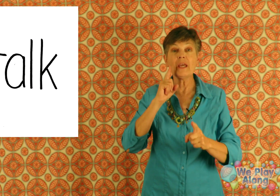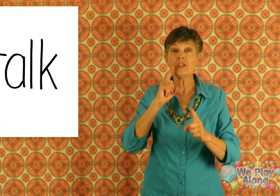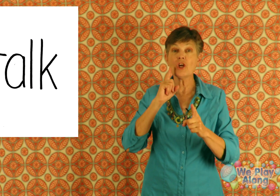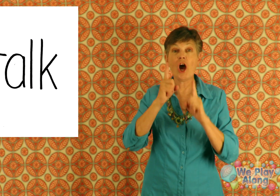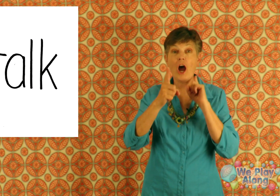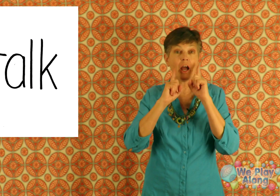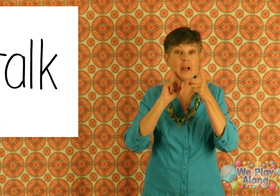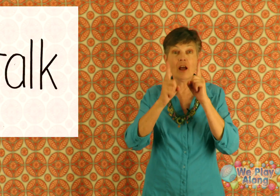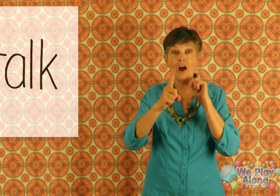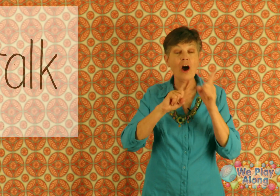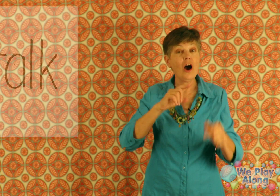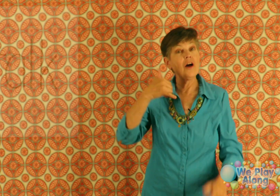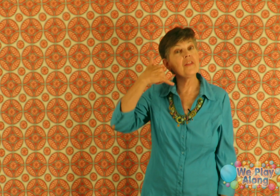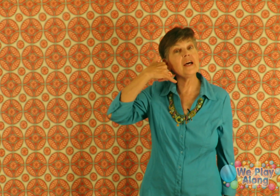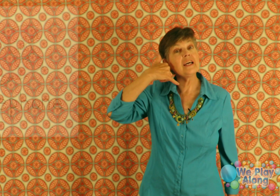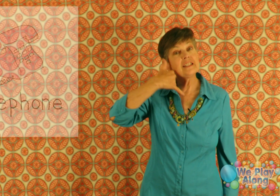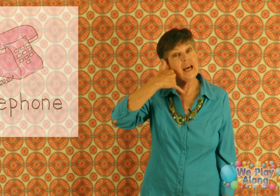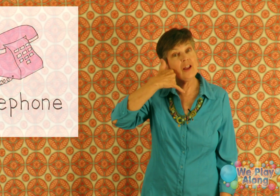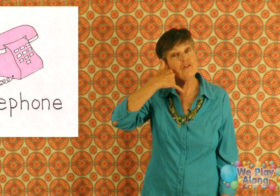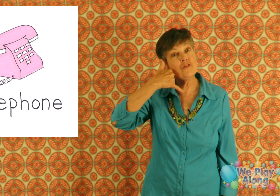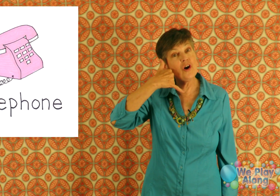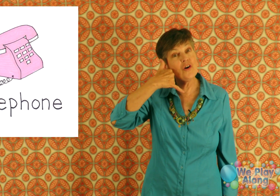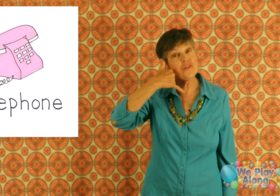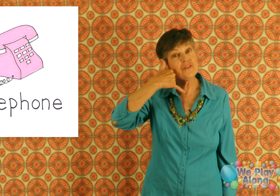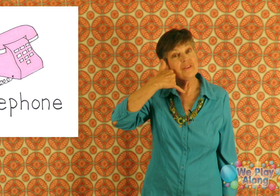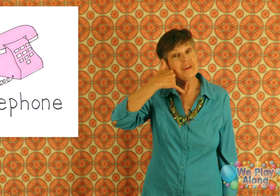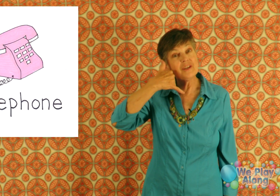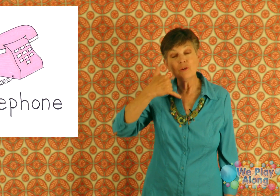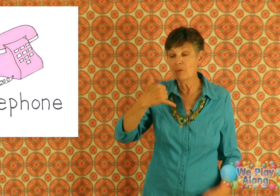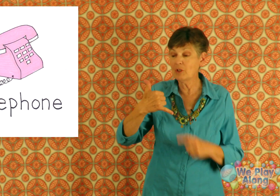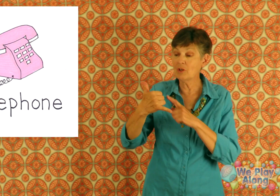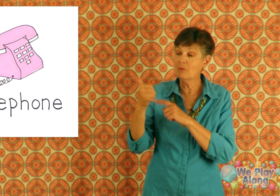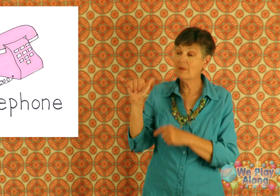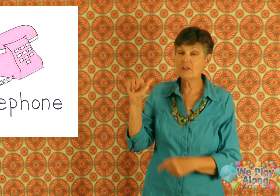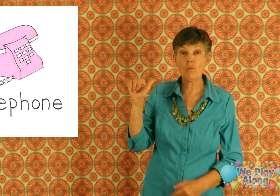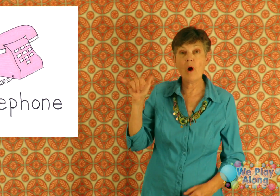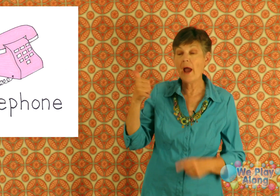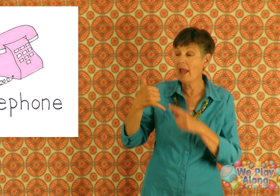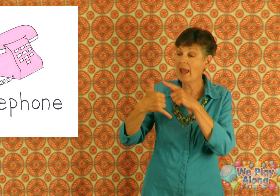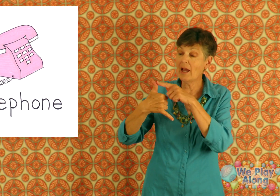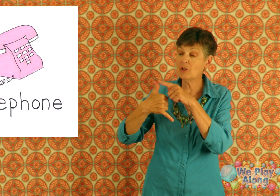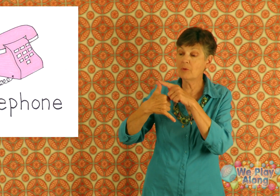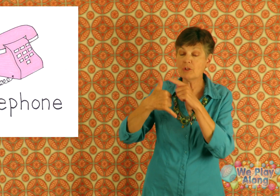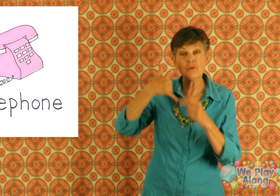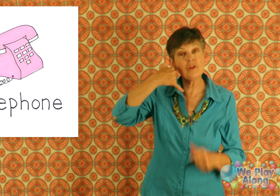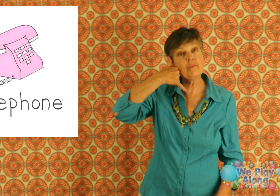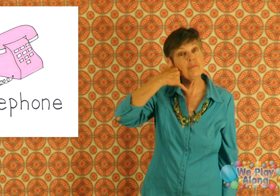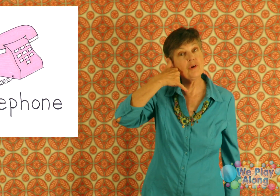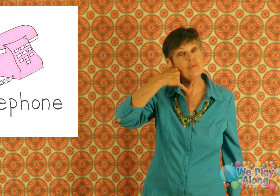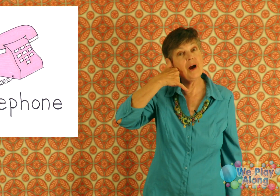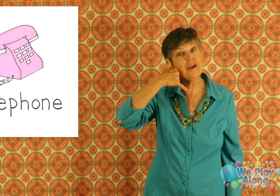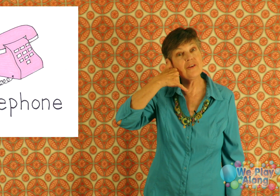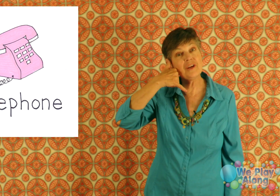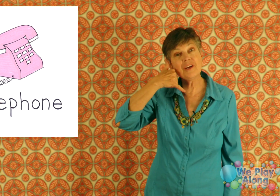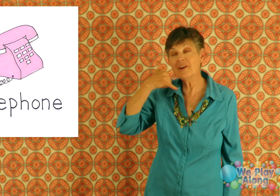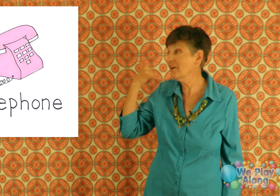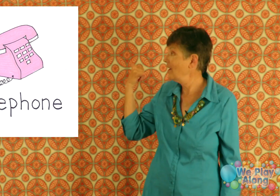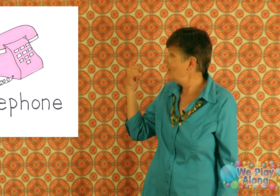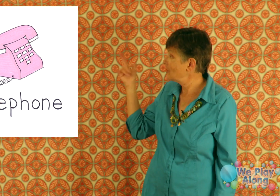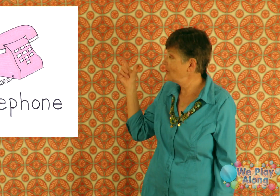can talk on the telephone. You put this is a Y hand, you put your thumb up here by your ear. So here